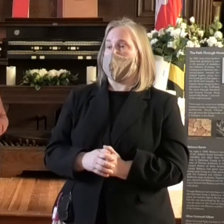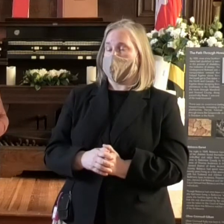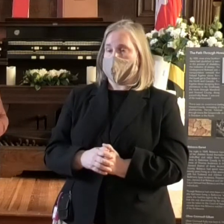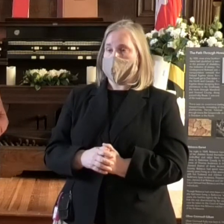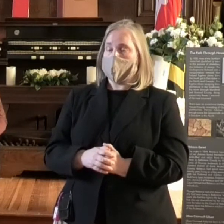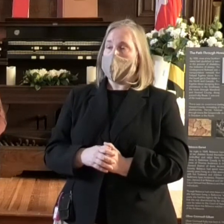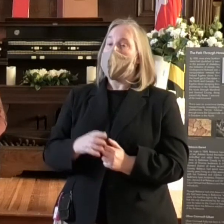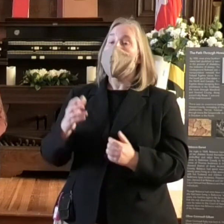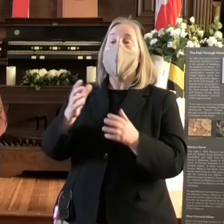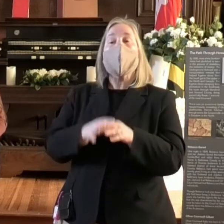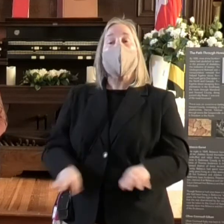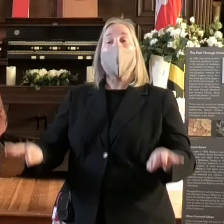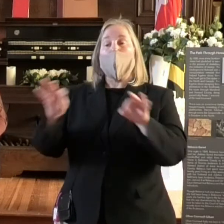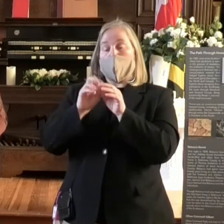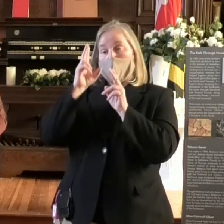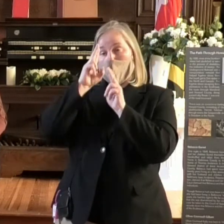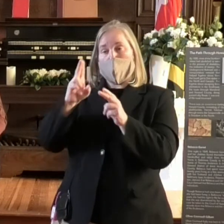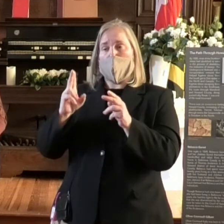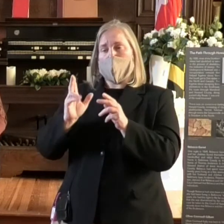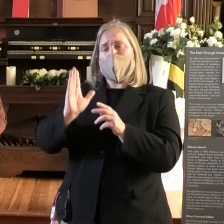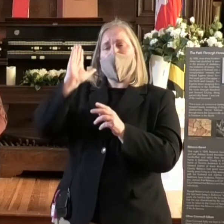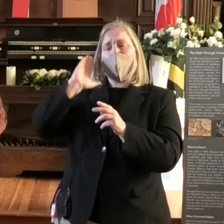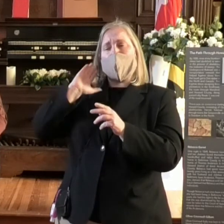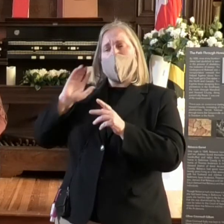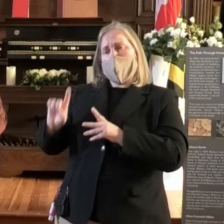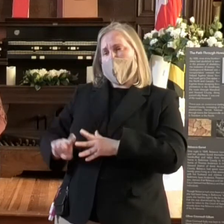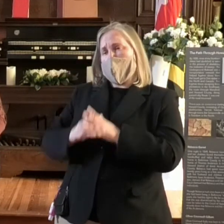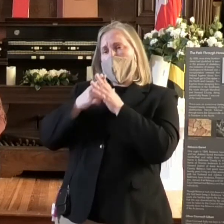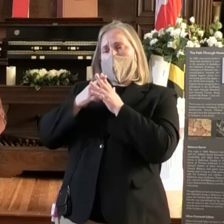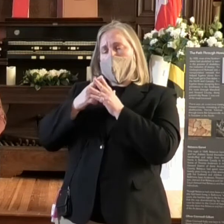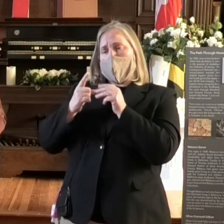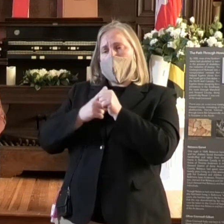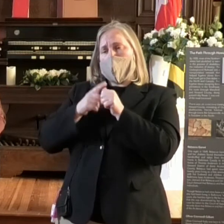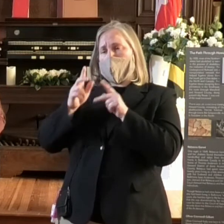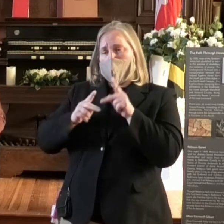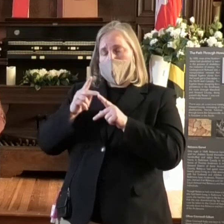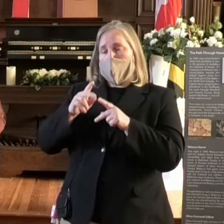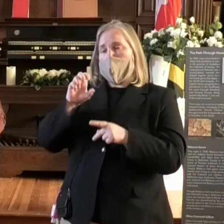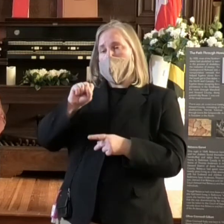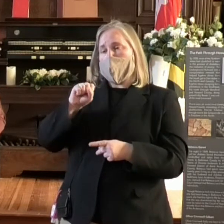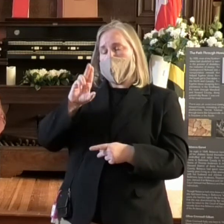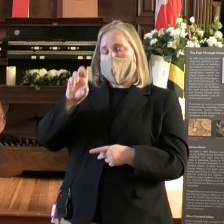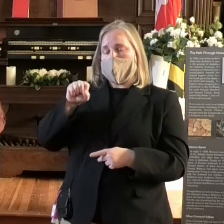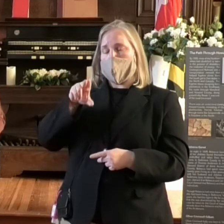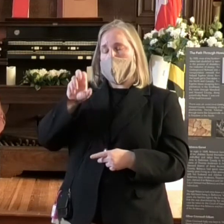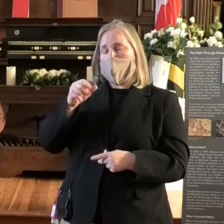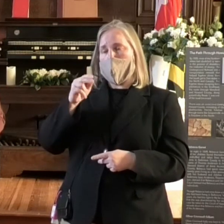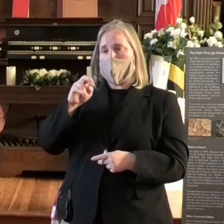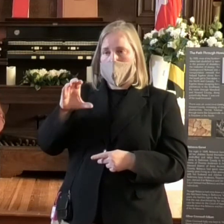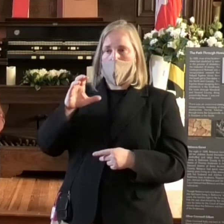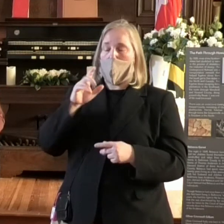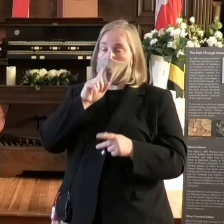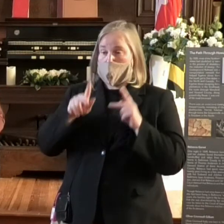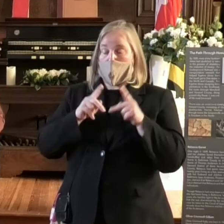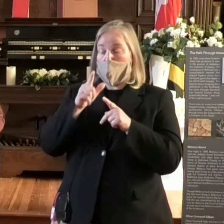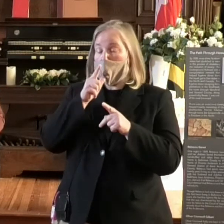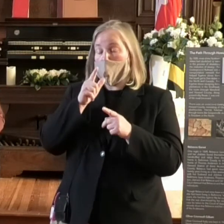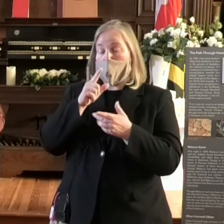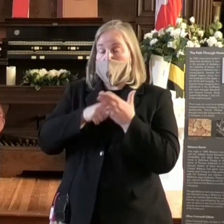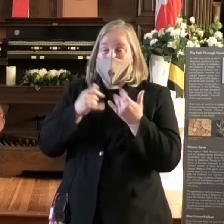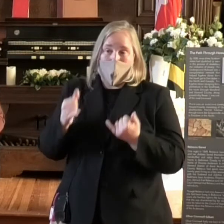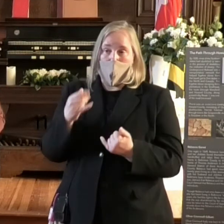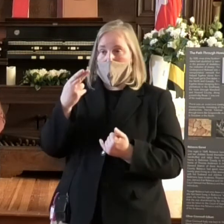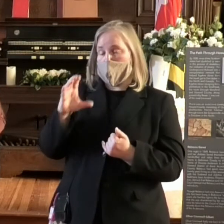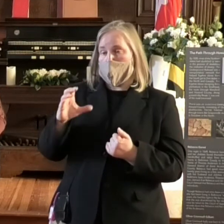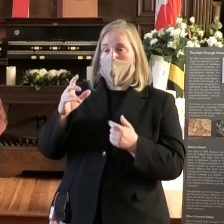It is important to honor the first people of this land. The Susquehannock are the treaty people of what is now Howard County. Treaties are